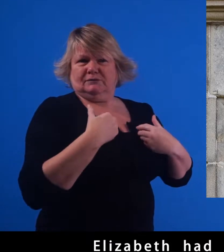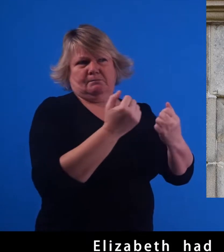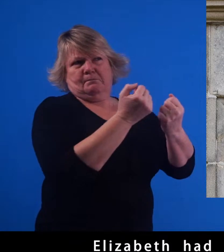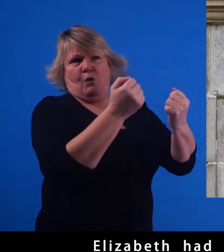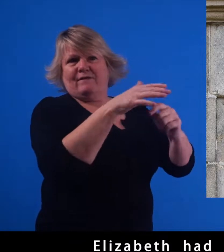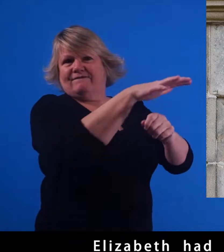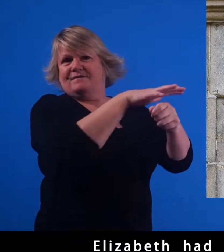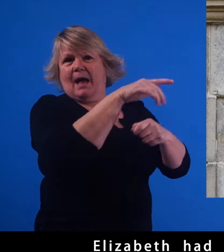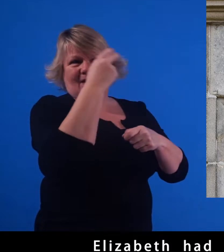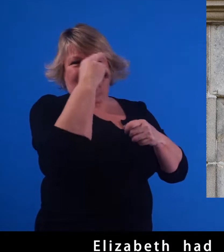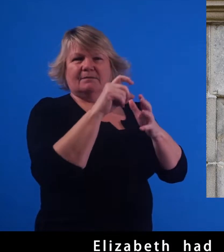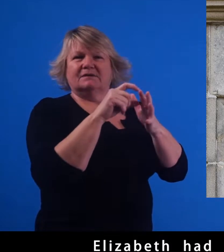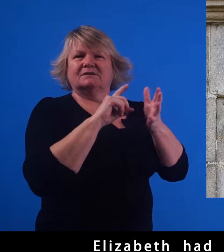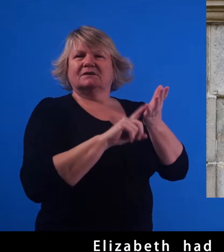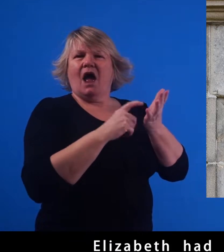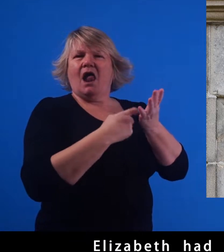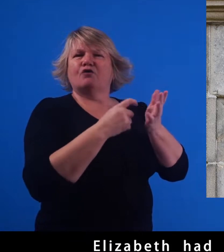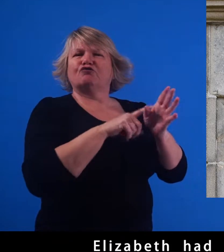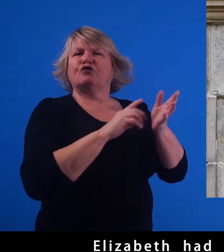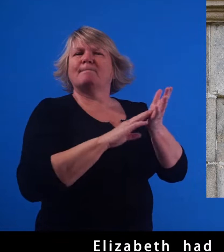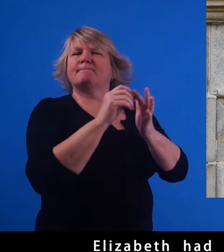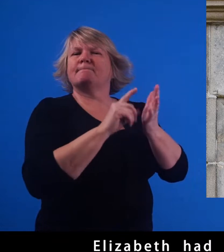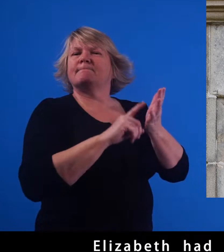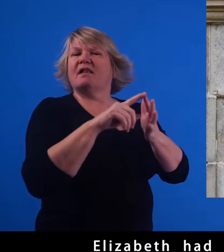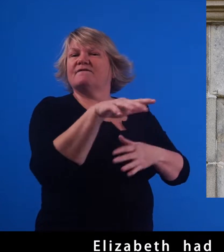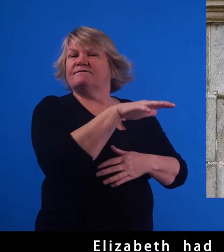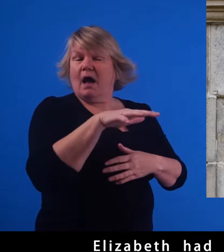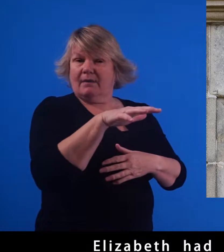into the rich and powerful Dalrymple family